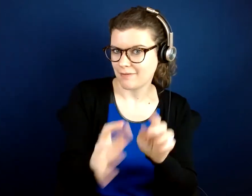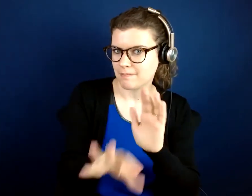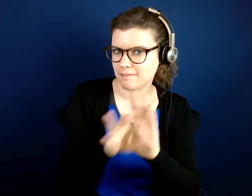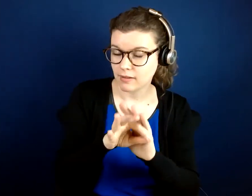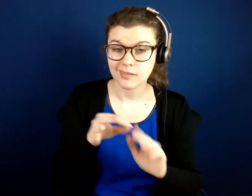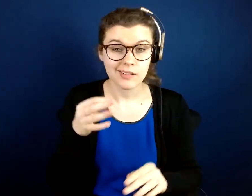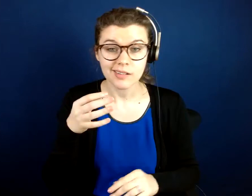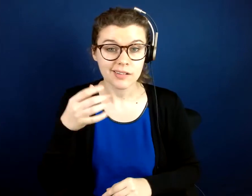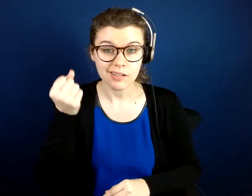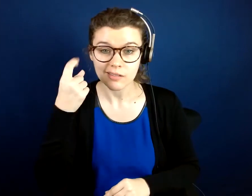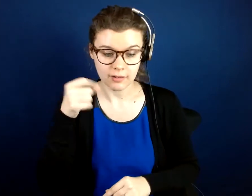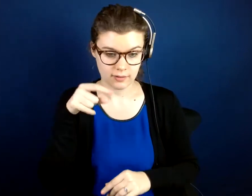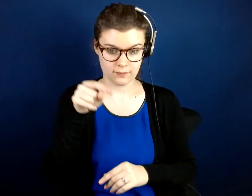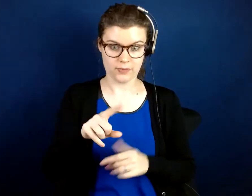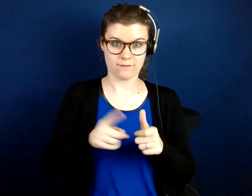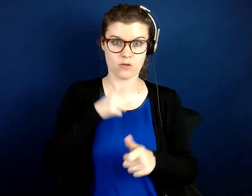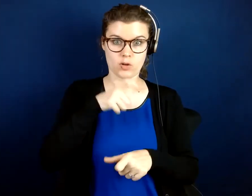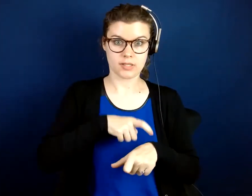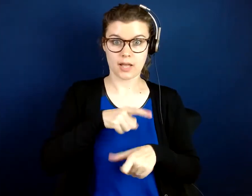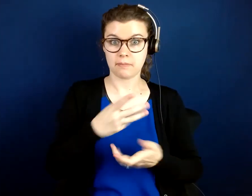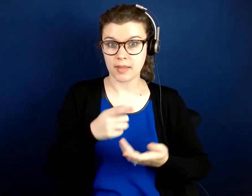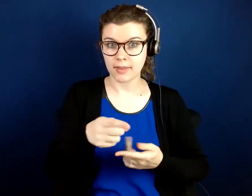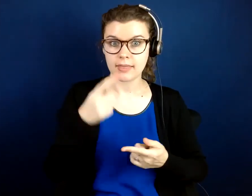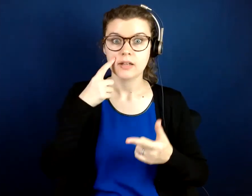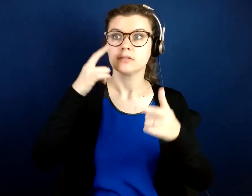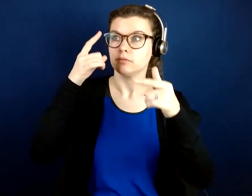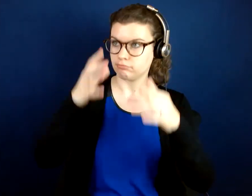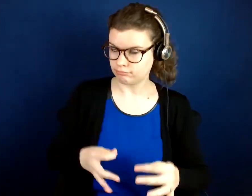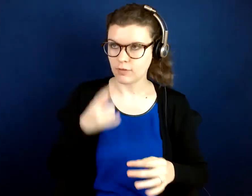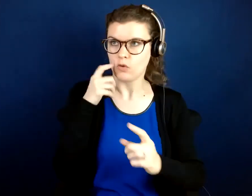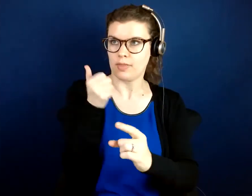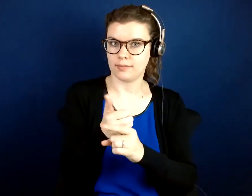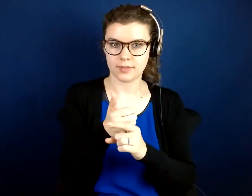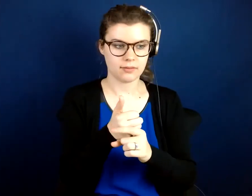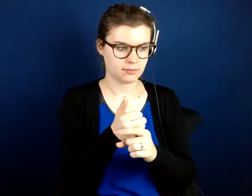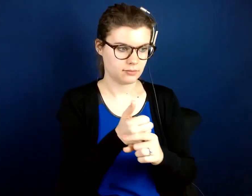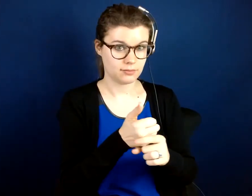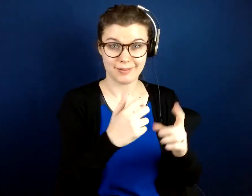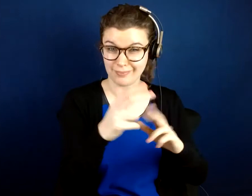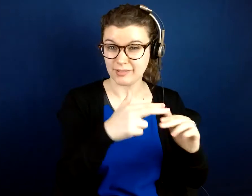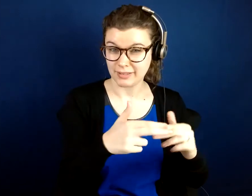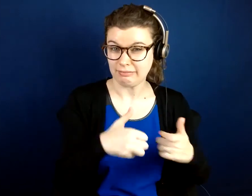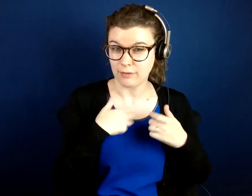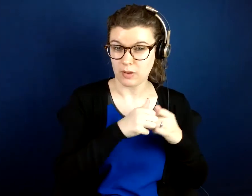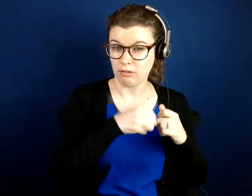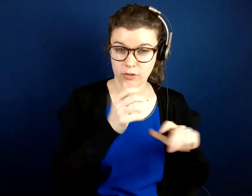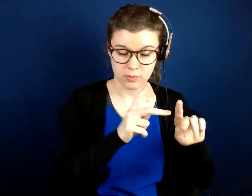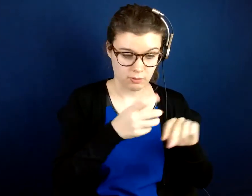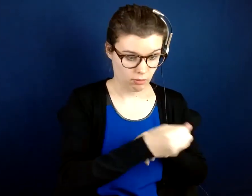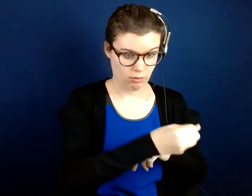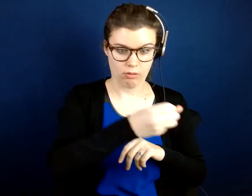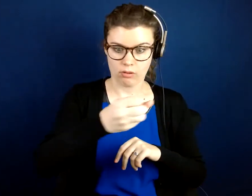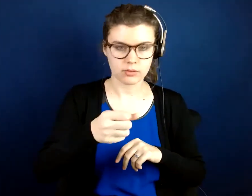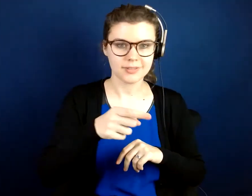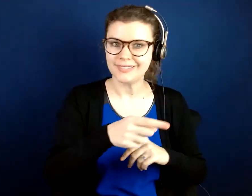first time that they will be able to make their own decisions since leaving the facility. Some of them have been in there for years and they want to